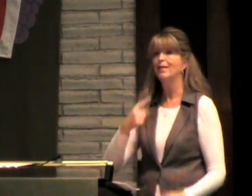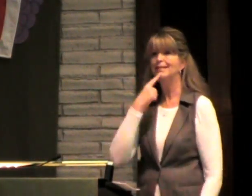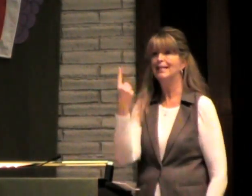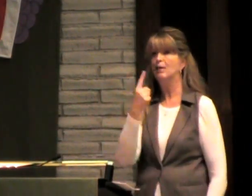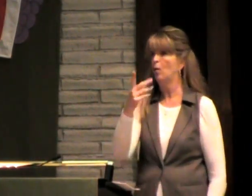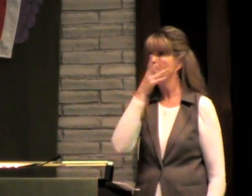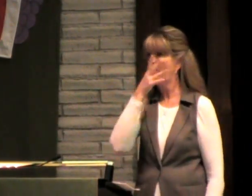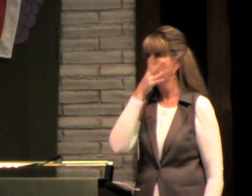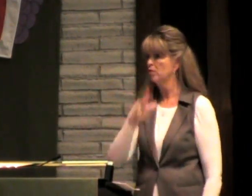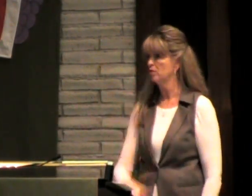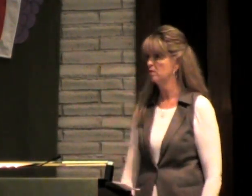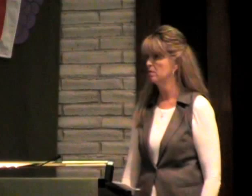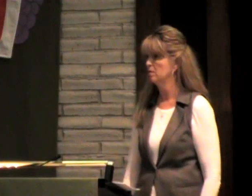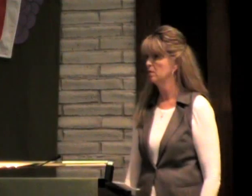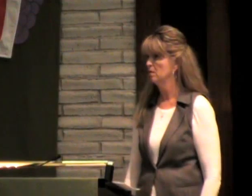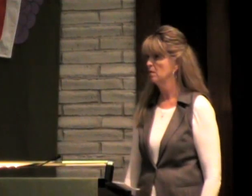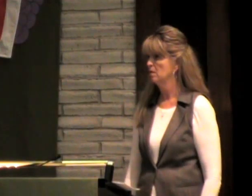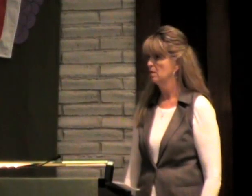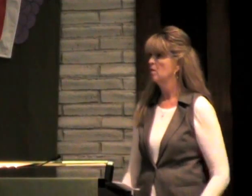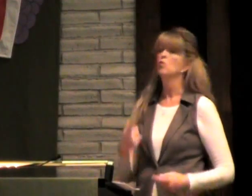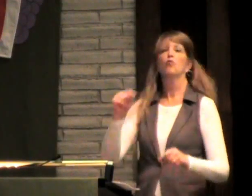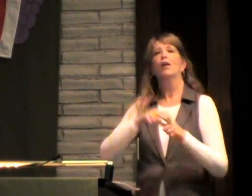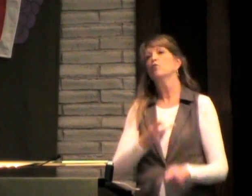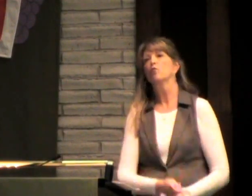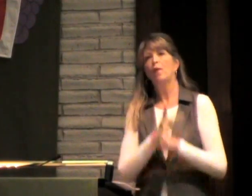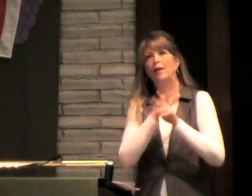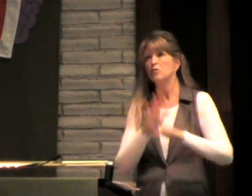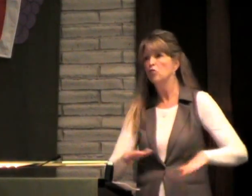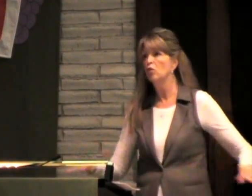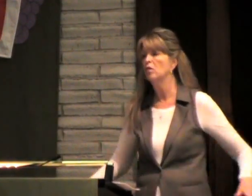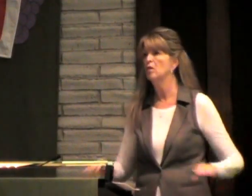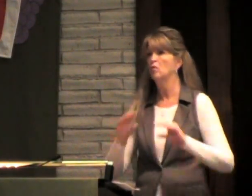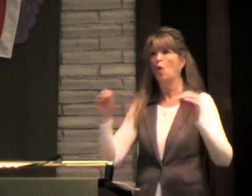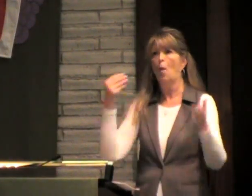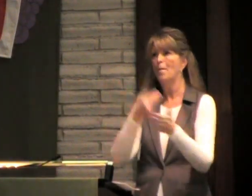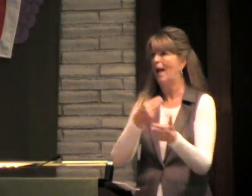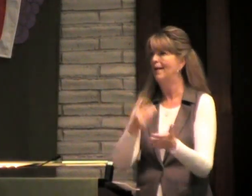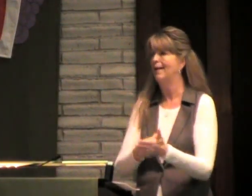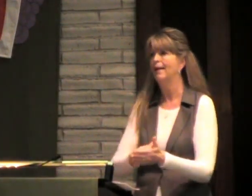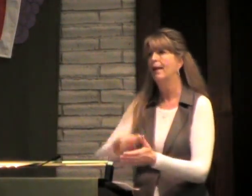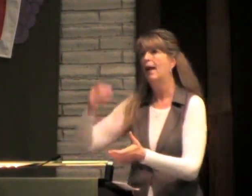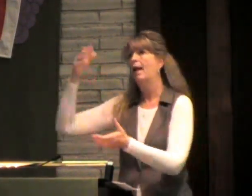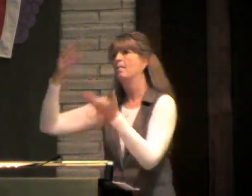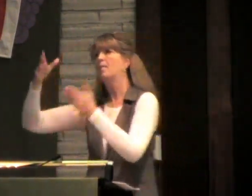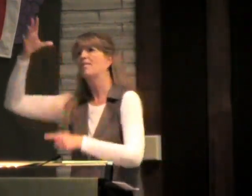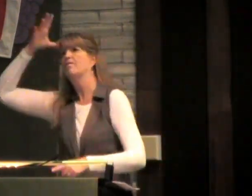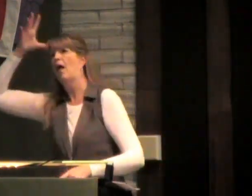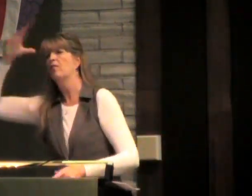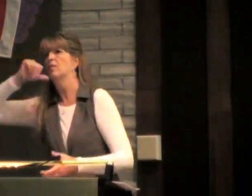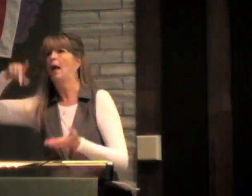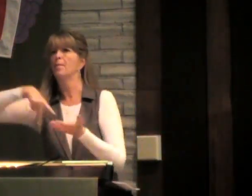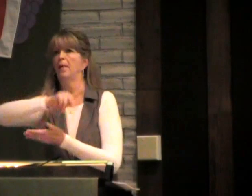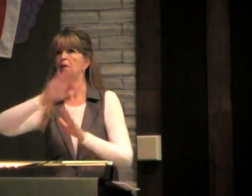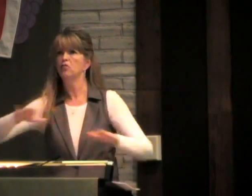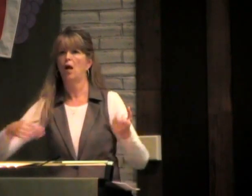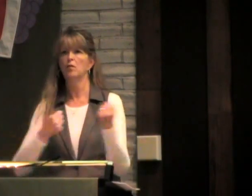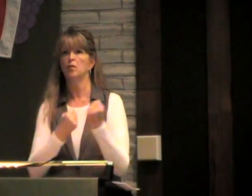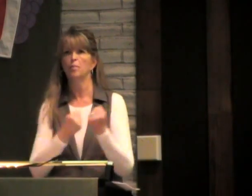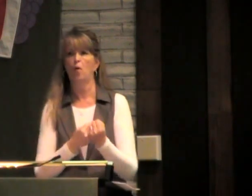anxiety. What are you about single mothers who are trying to raise their children with limited funds? Maybe the father does